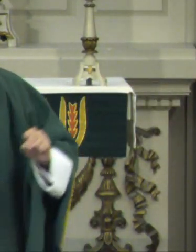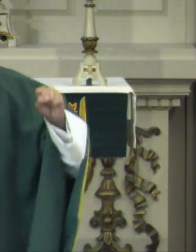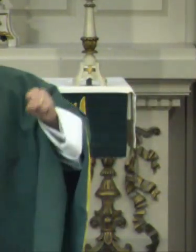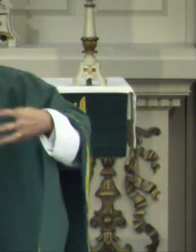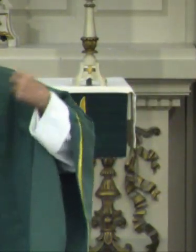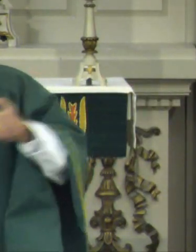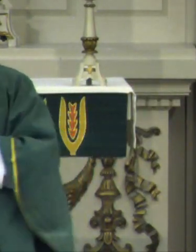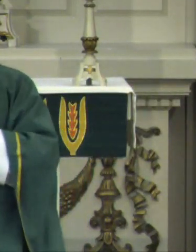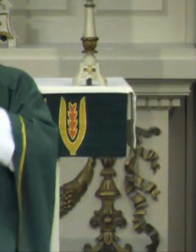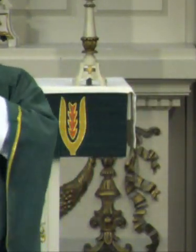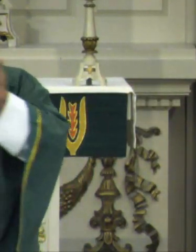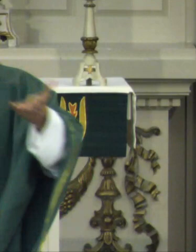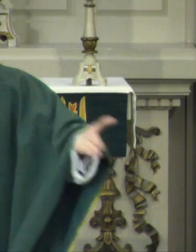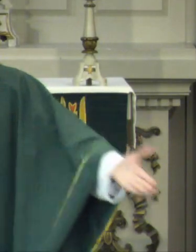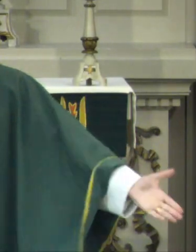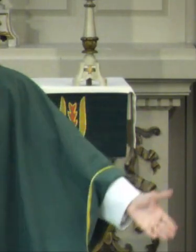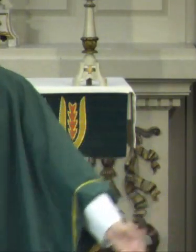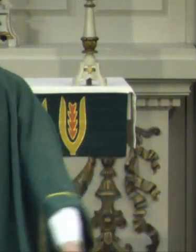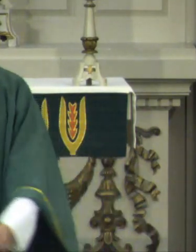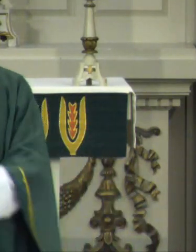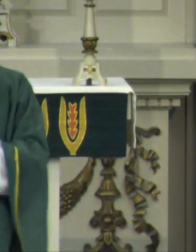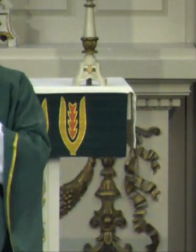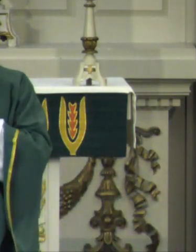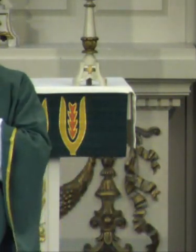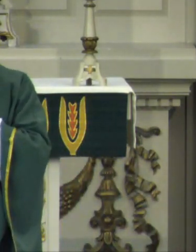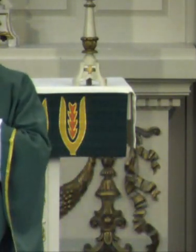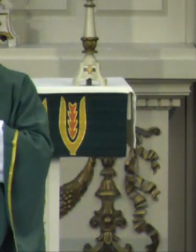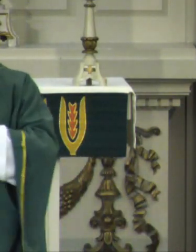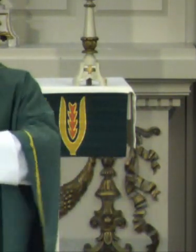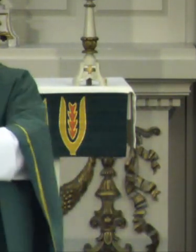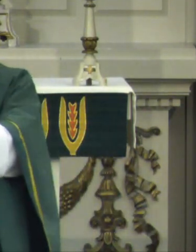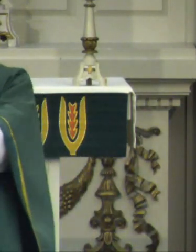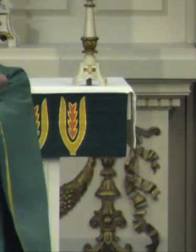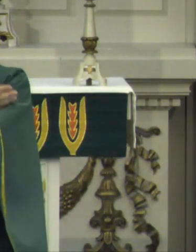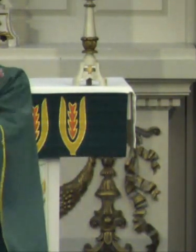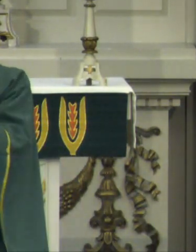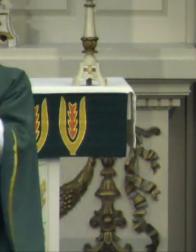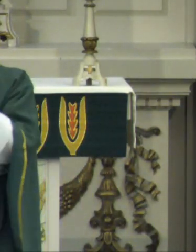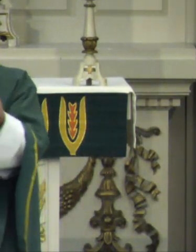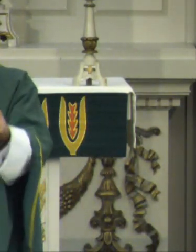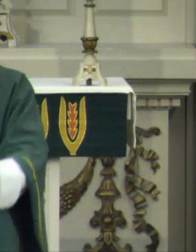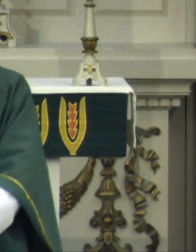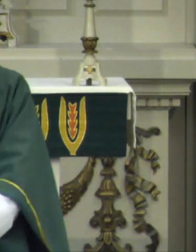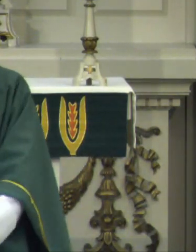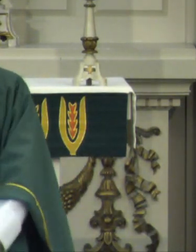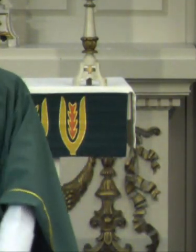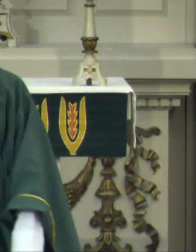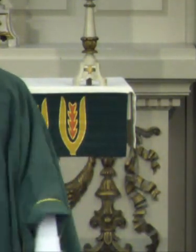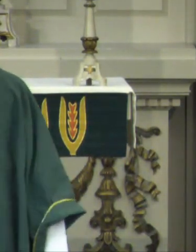May Almighty God bless you, the Father, and the Son, and the Holy Spirit.